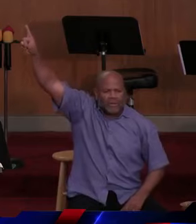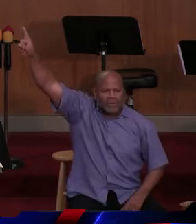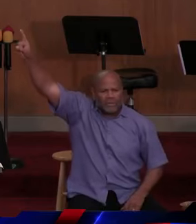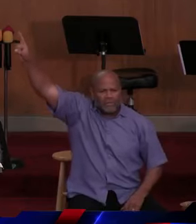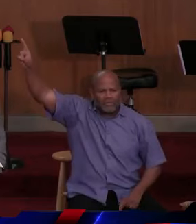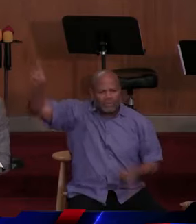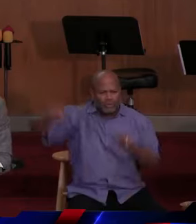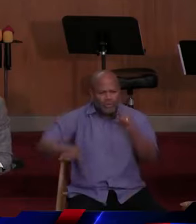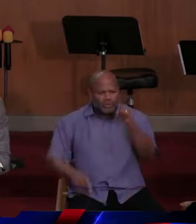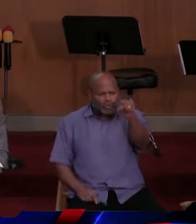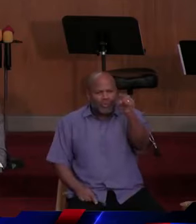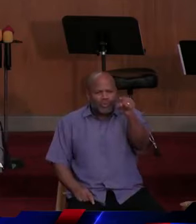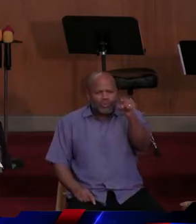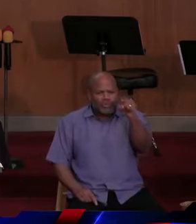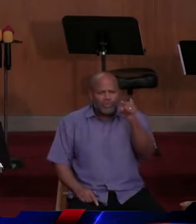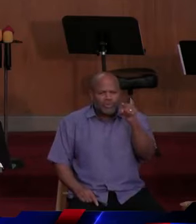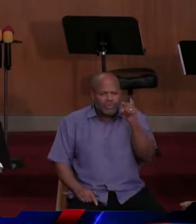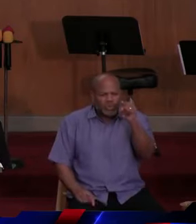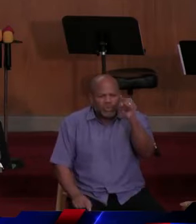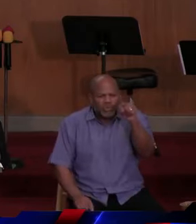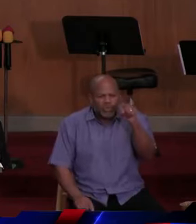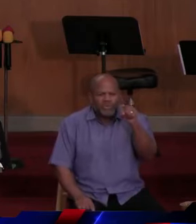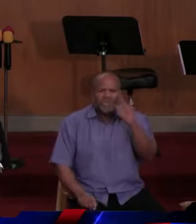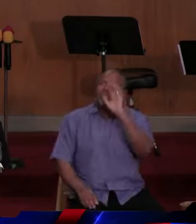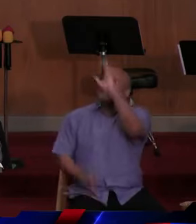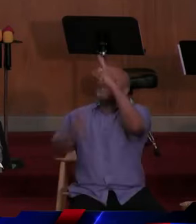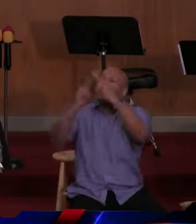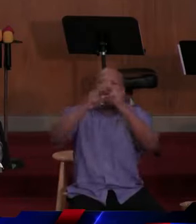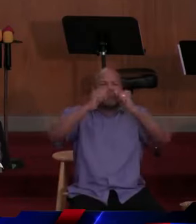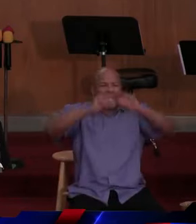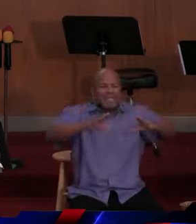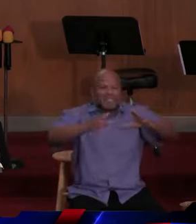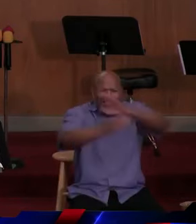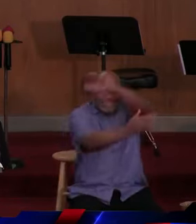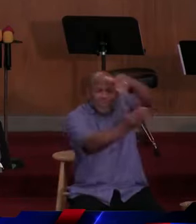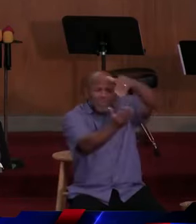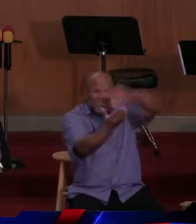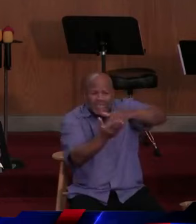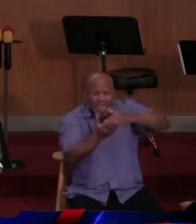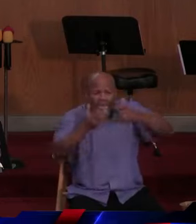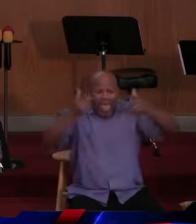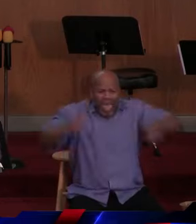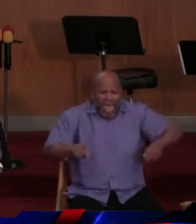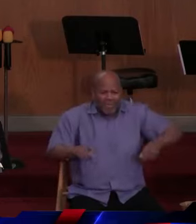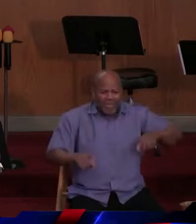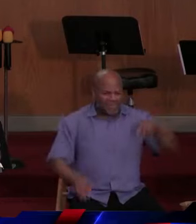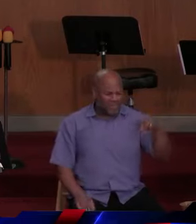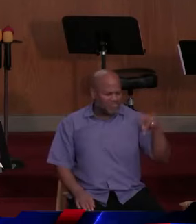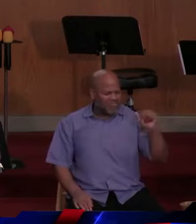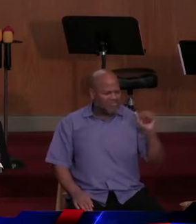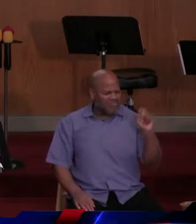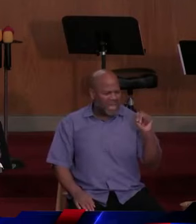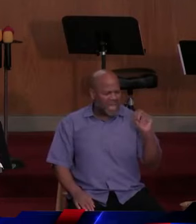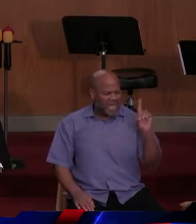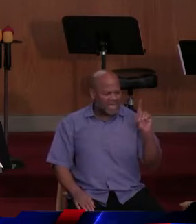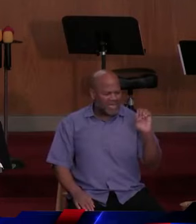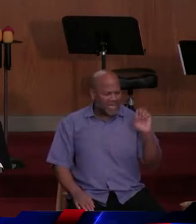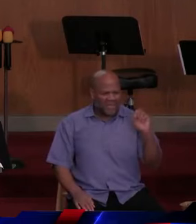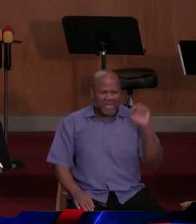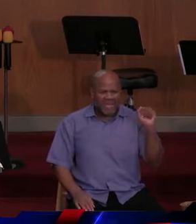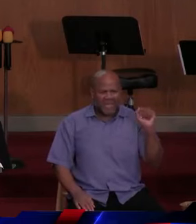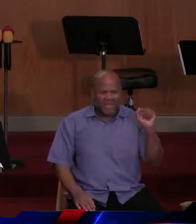You ought to bless his name. In the midst of pandemic